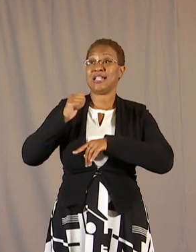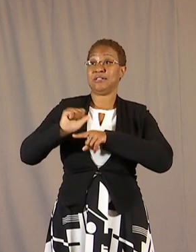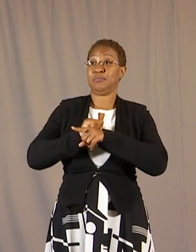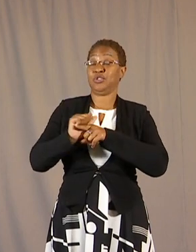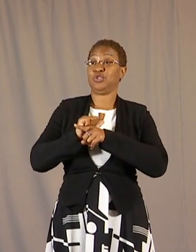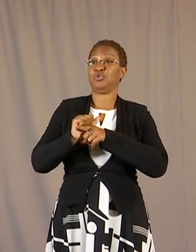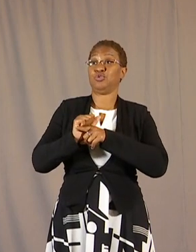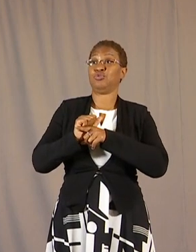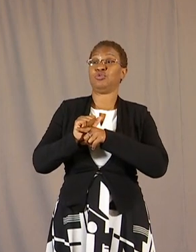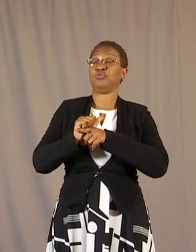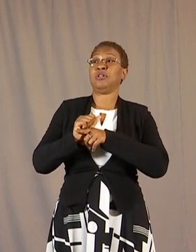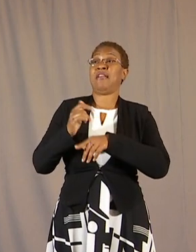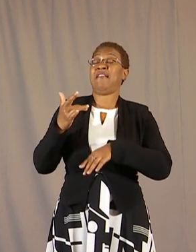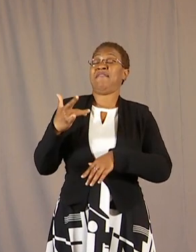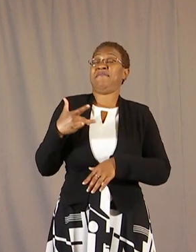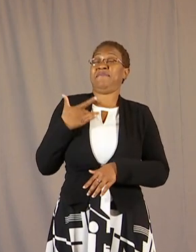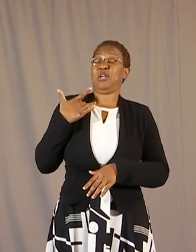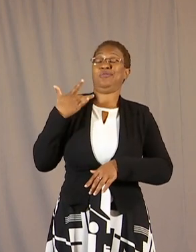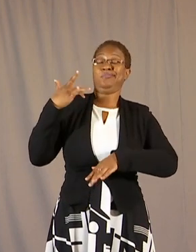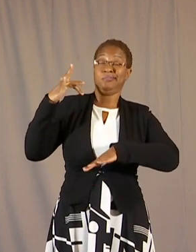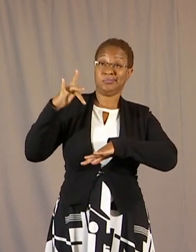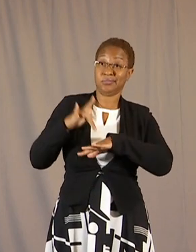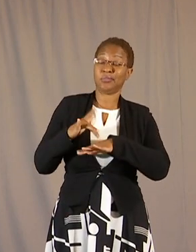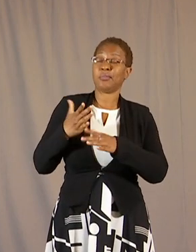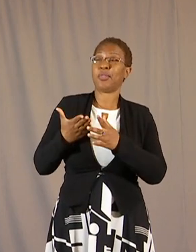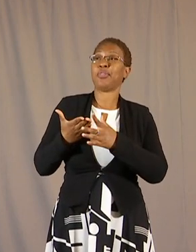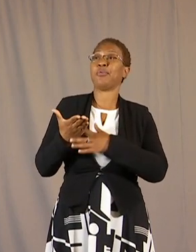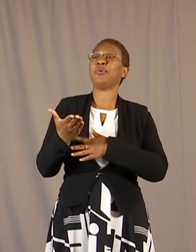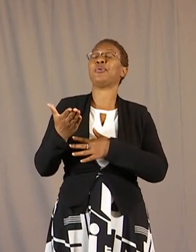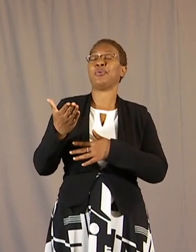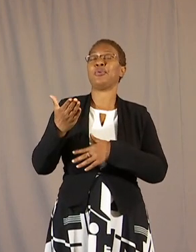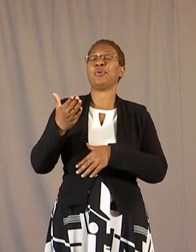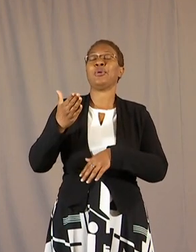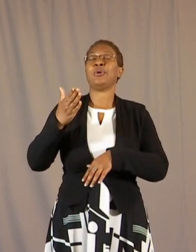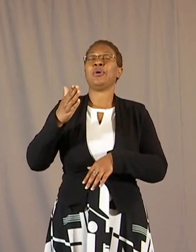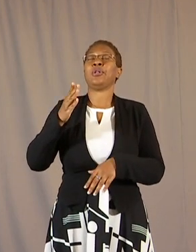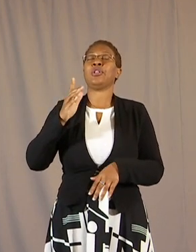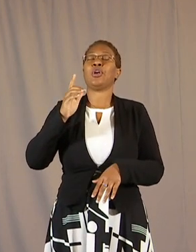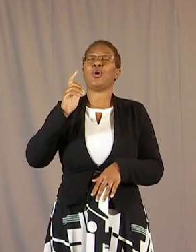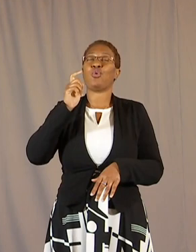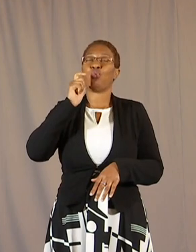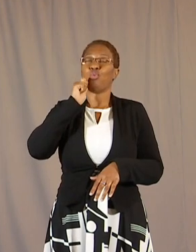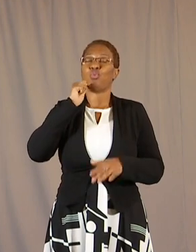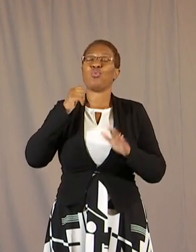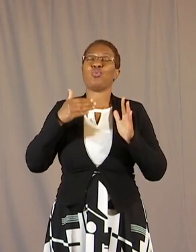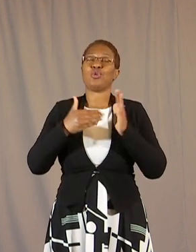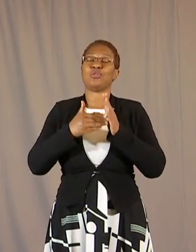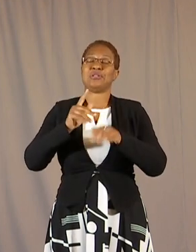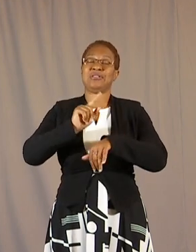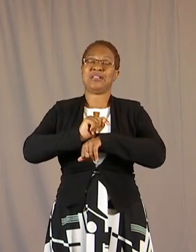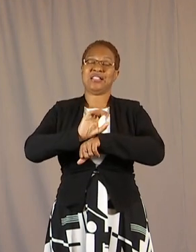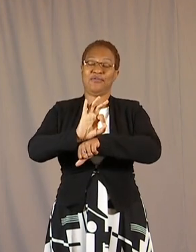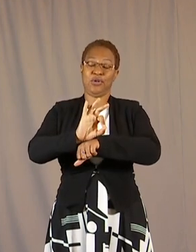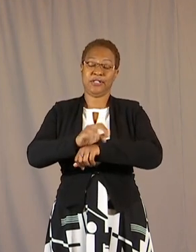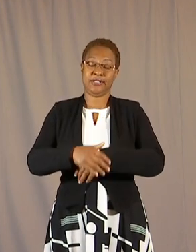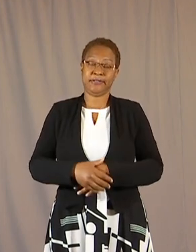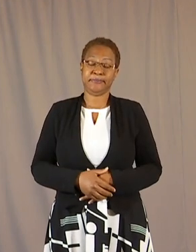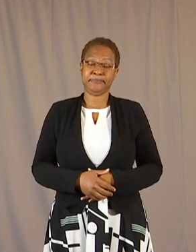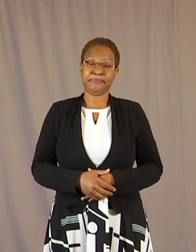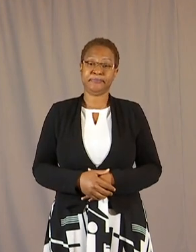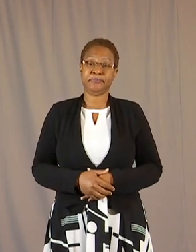the efforts led by the Racial Disparities Task Force. And I really like this idea